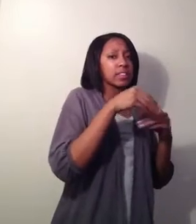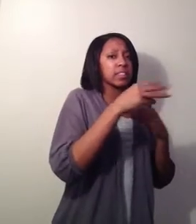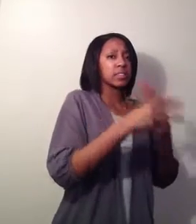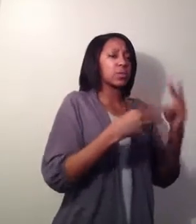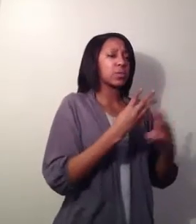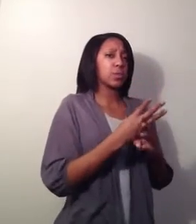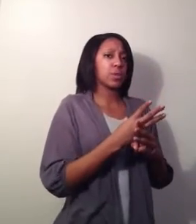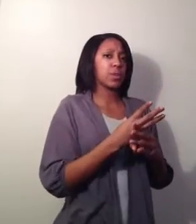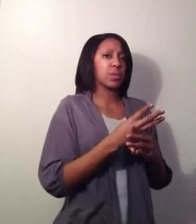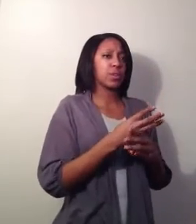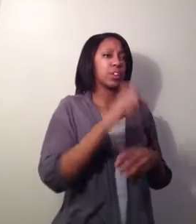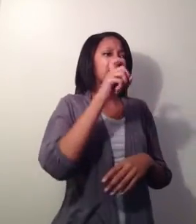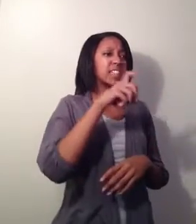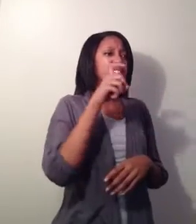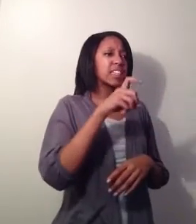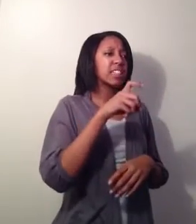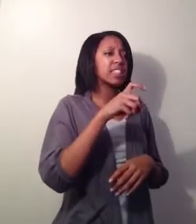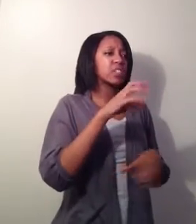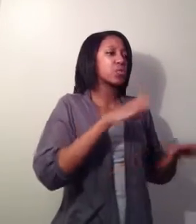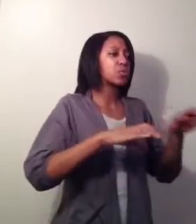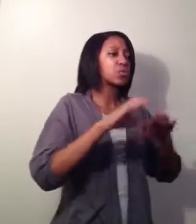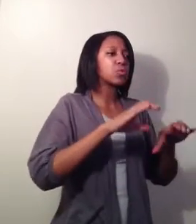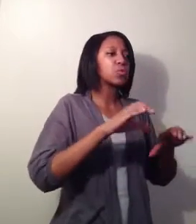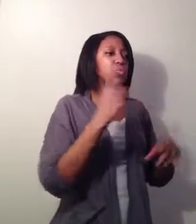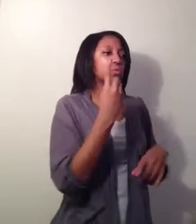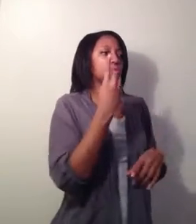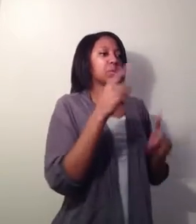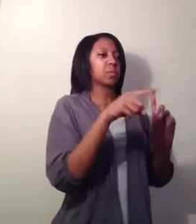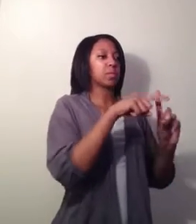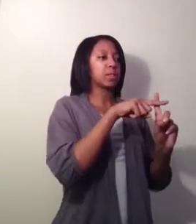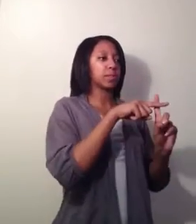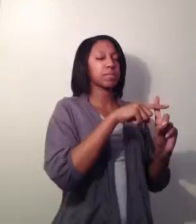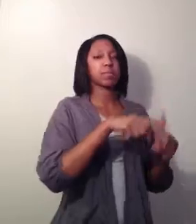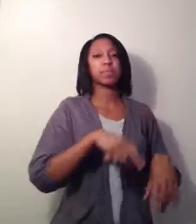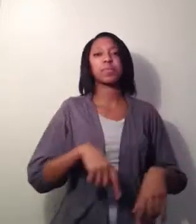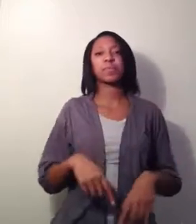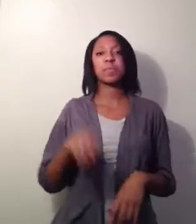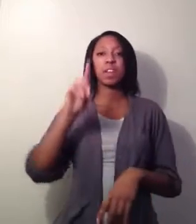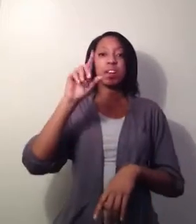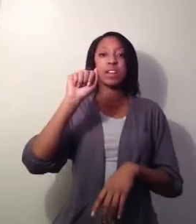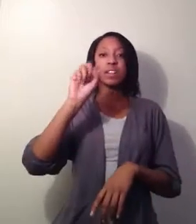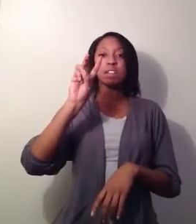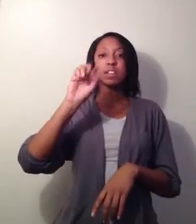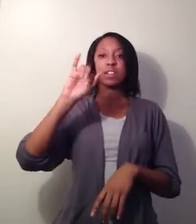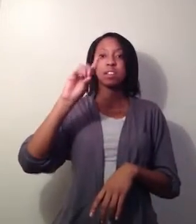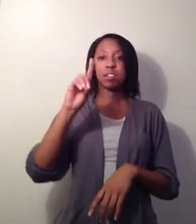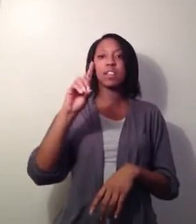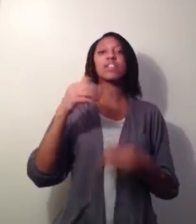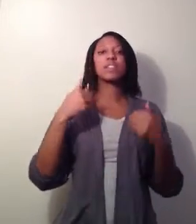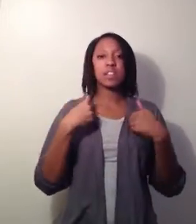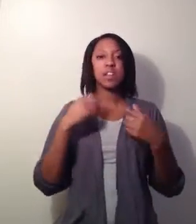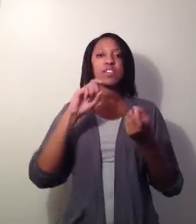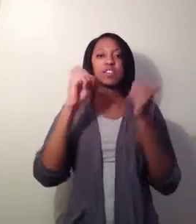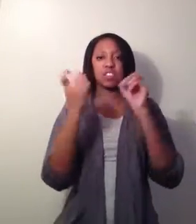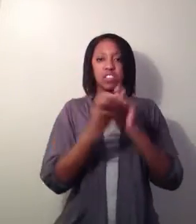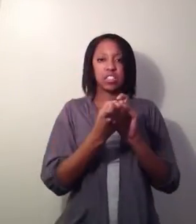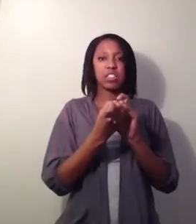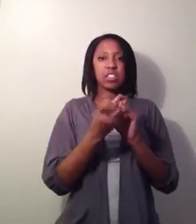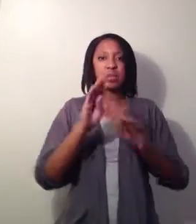do something positive. David has changed his risky behavior, but he can't change the